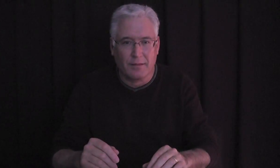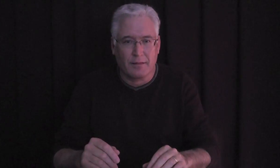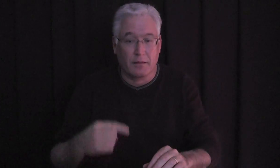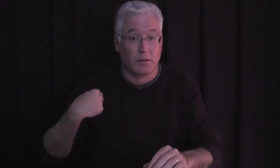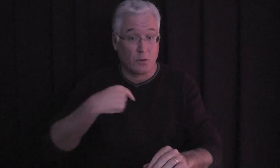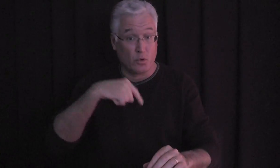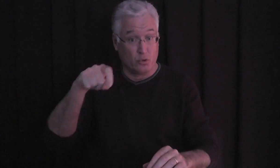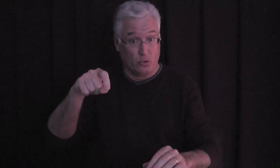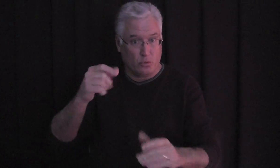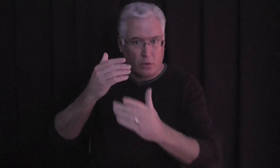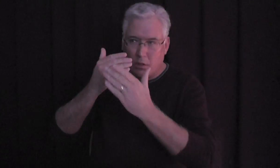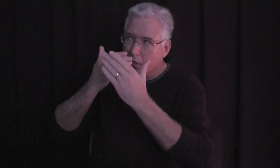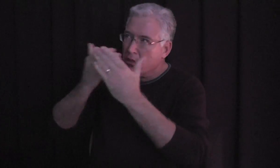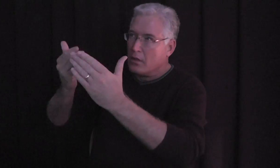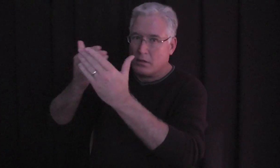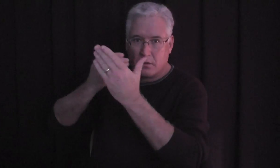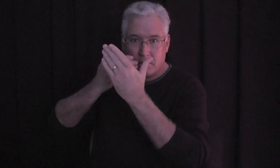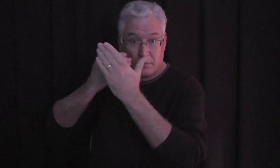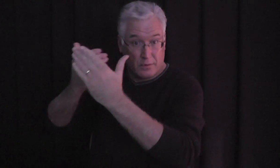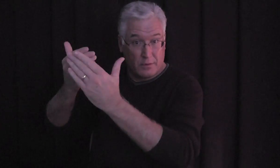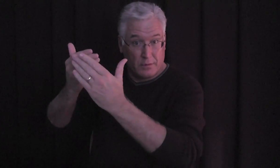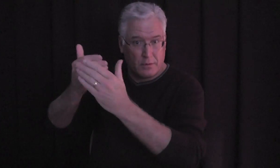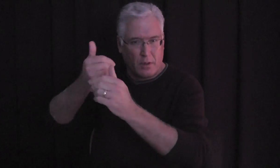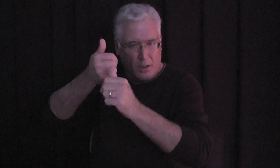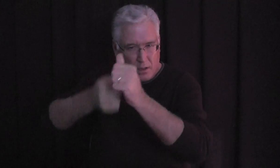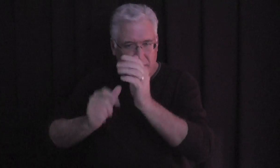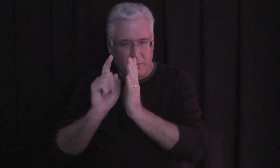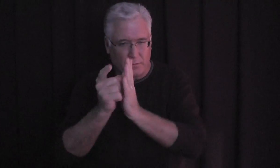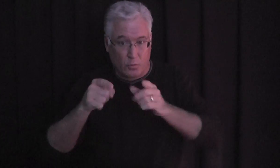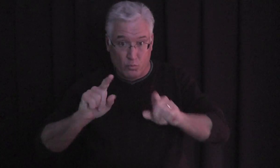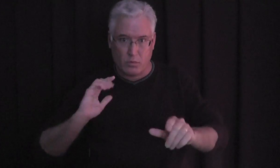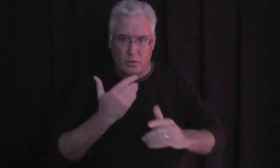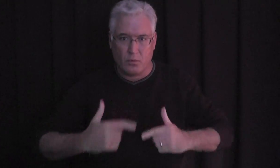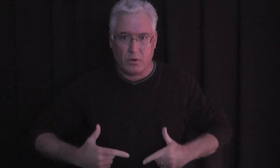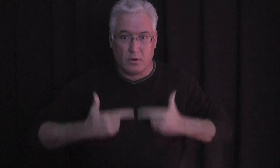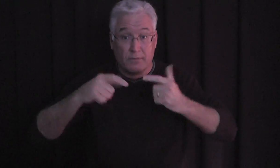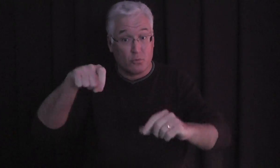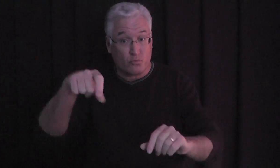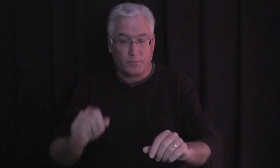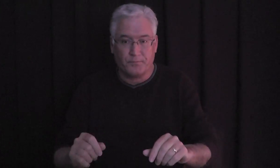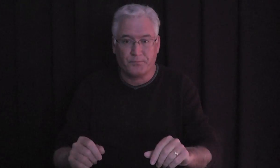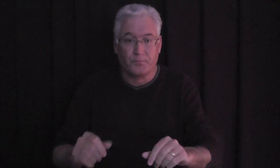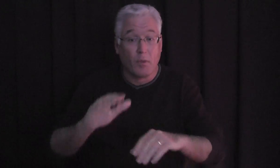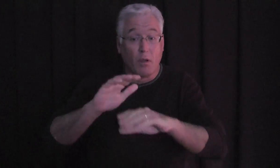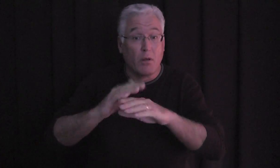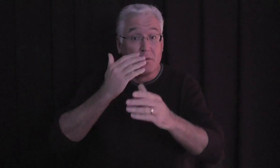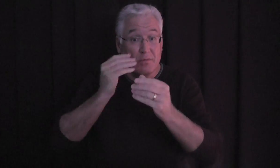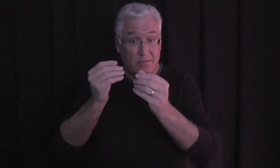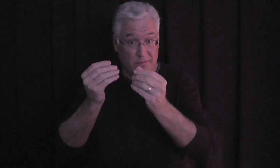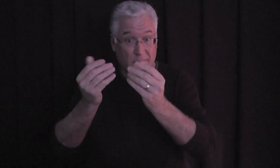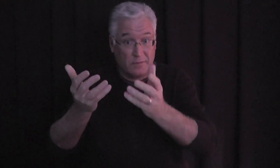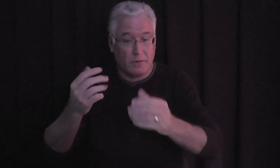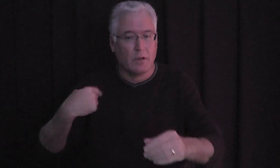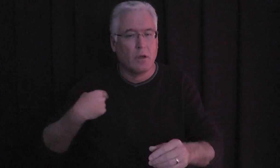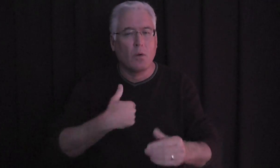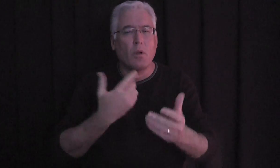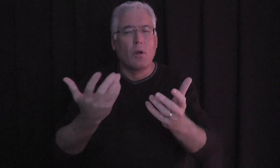shouldn't be just one day a year. We should be thankful to God, every minute of our lives we should.